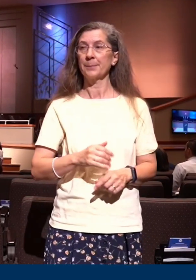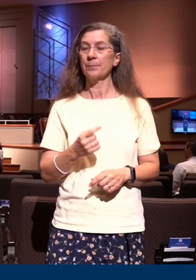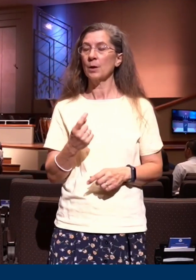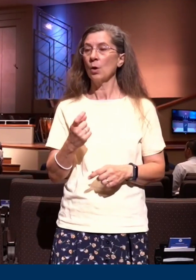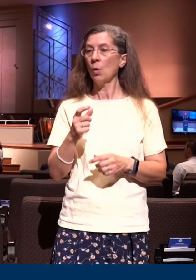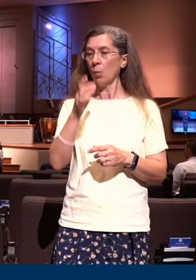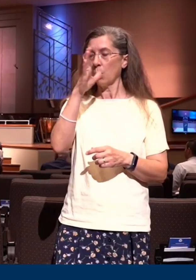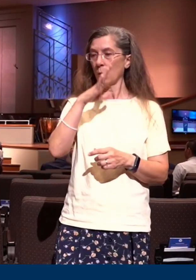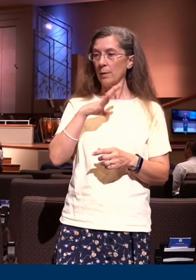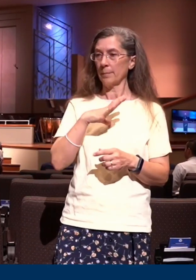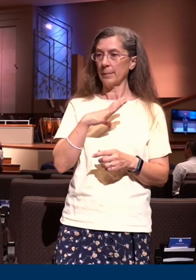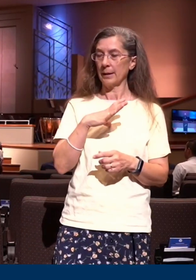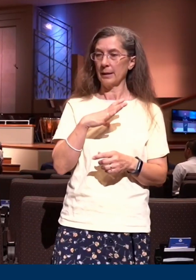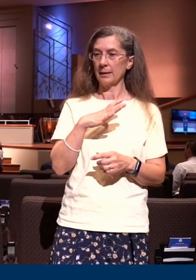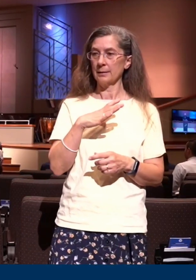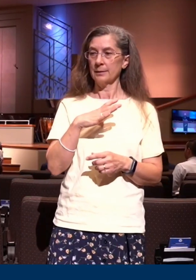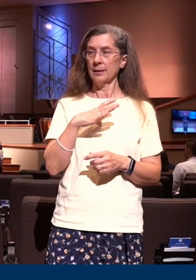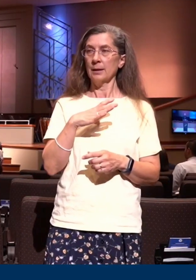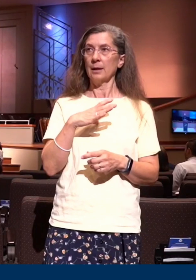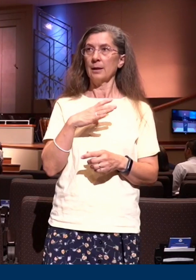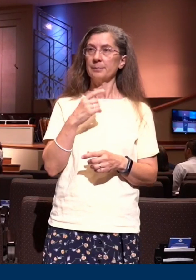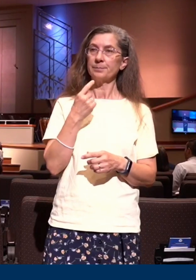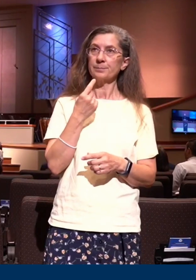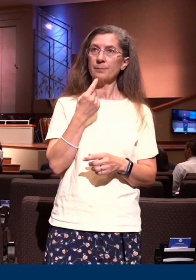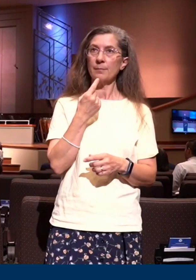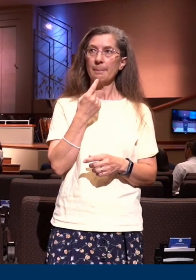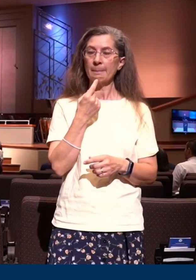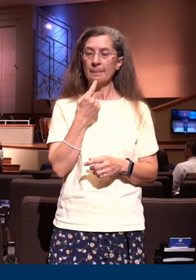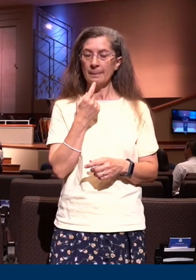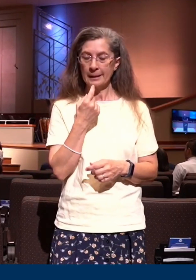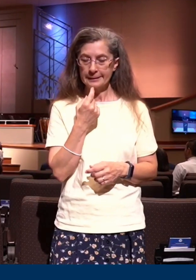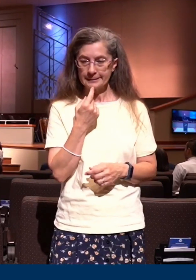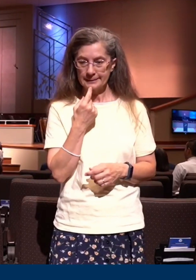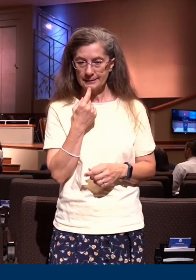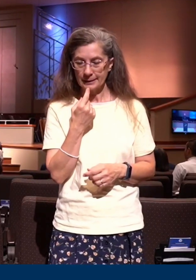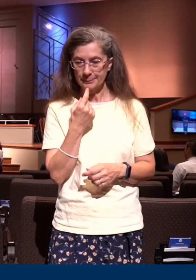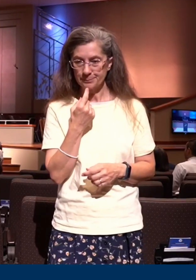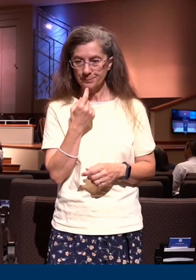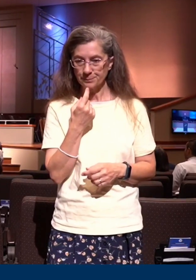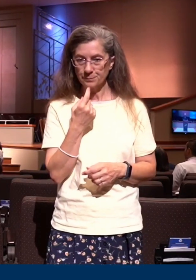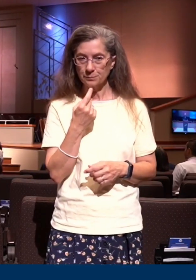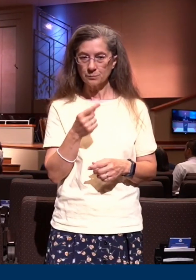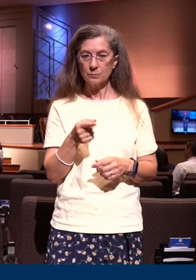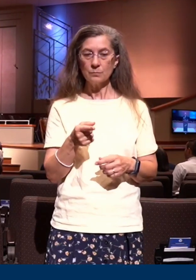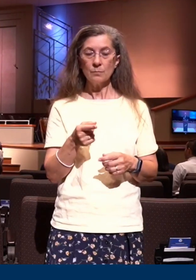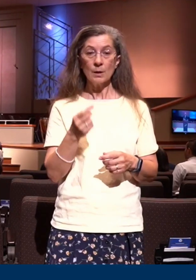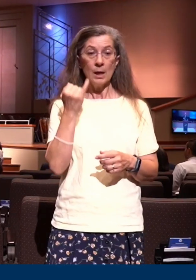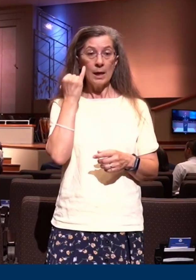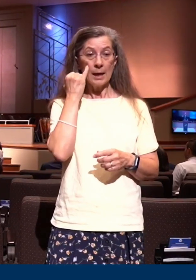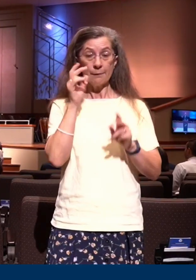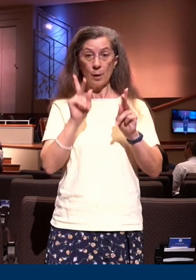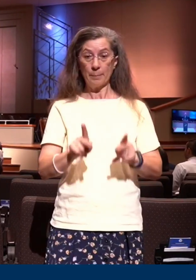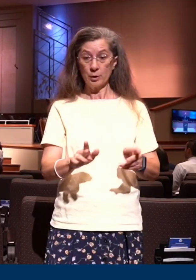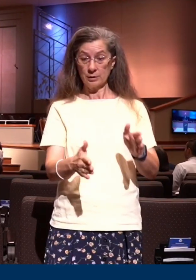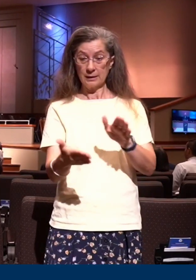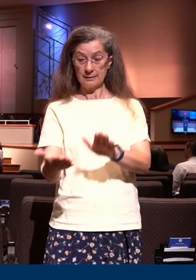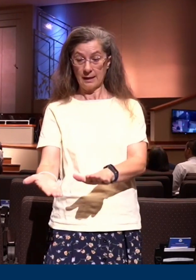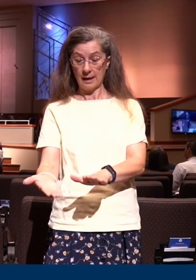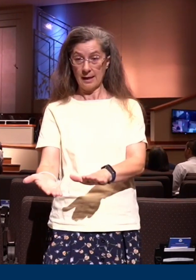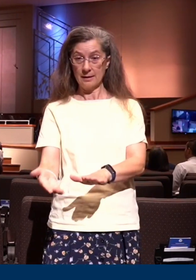a corpse in view here. It does not matter how great a sinner the corpse was, it's now free forever. And so